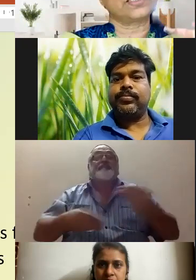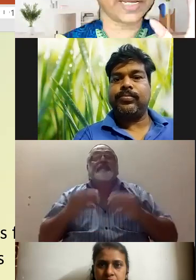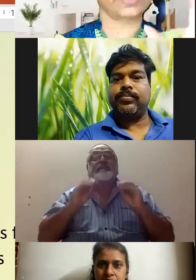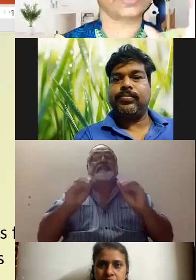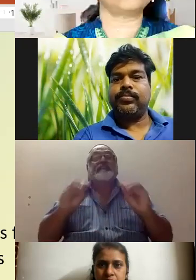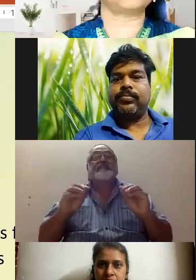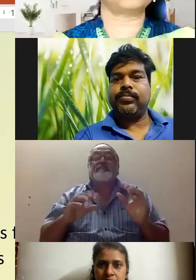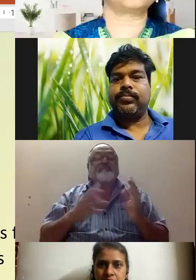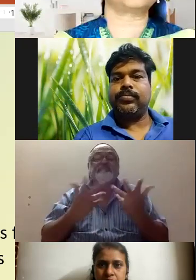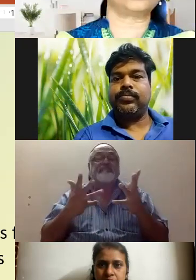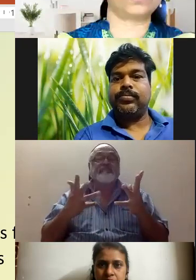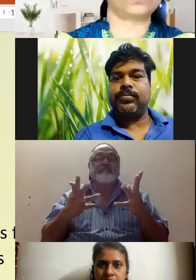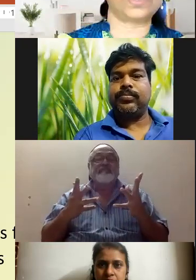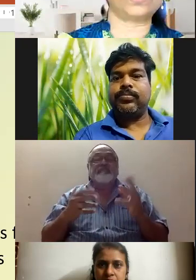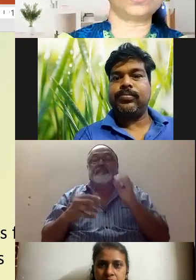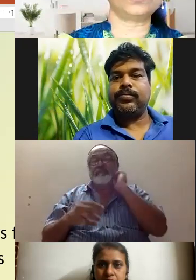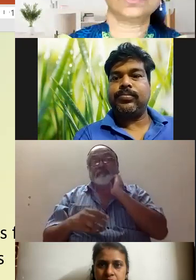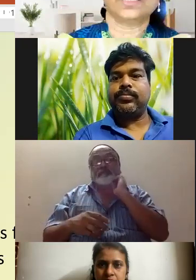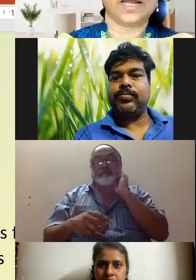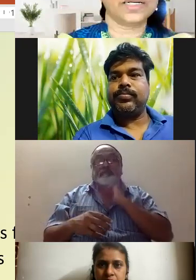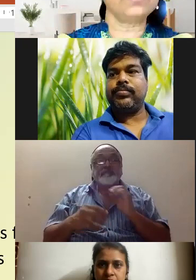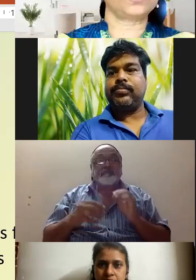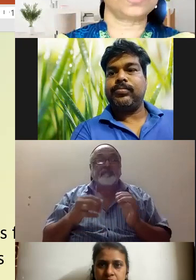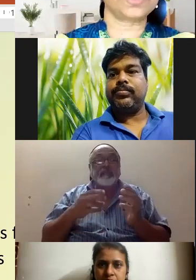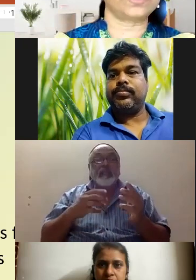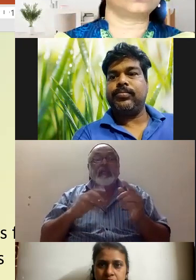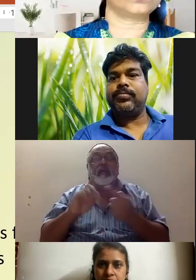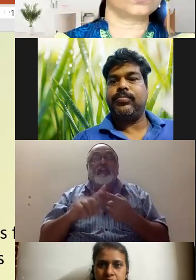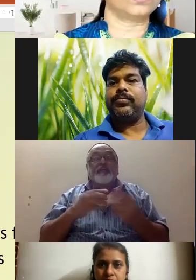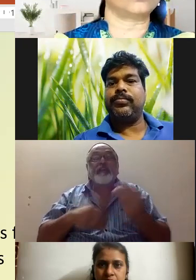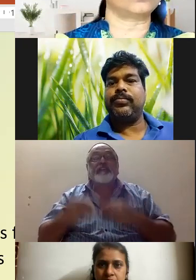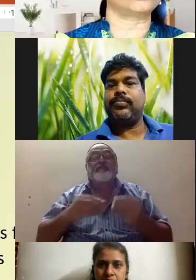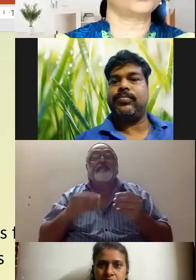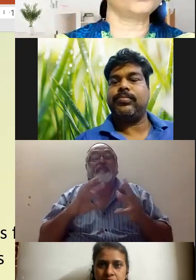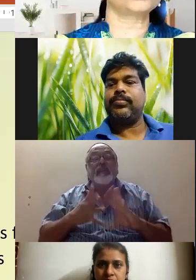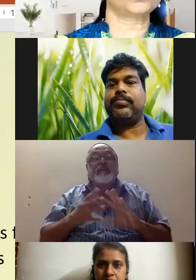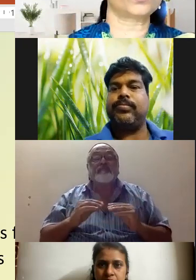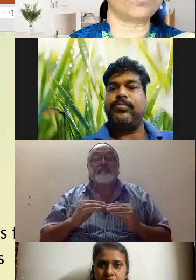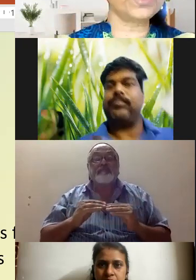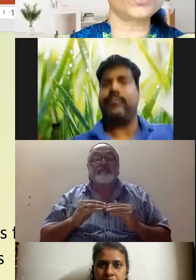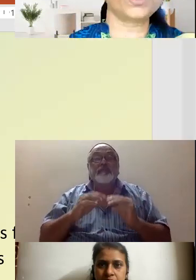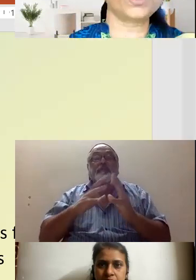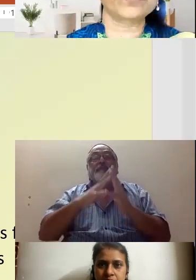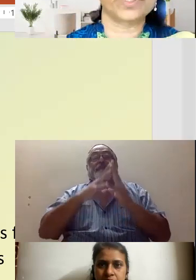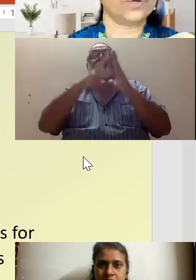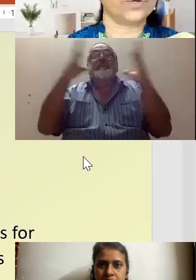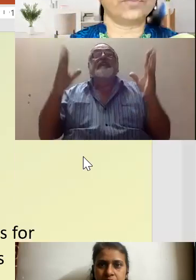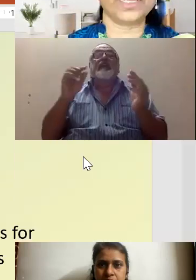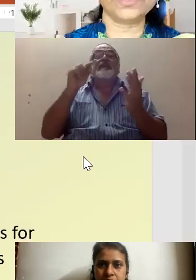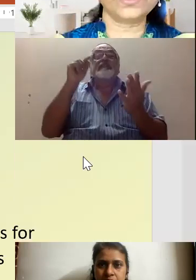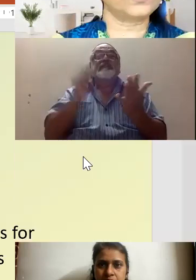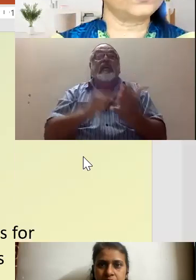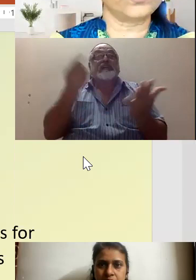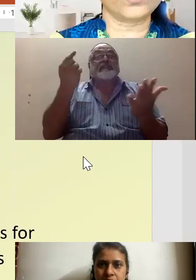this is a journey for entrepreneurship to take the limelight, and disability sector is a huge, huge opportunity. You can be